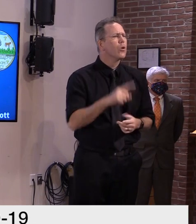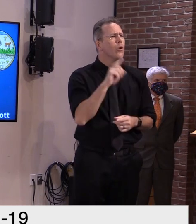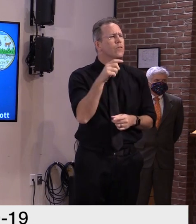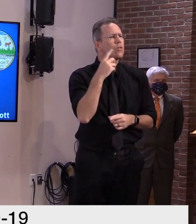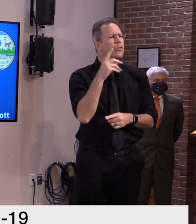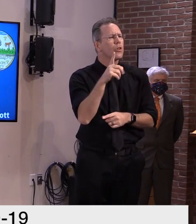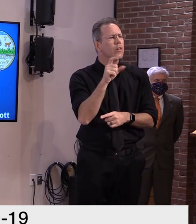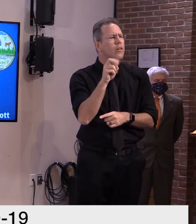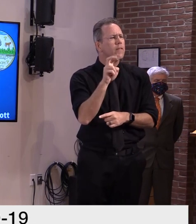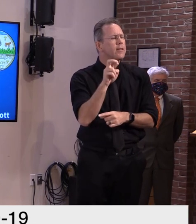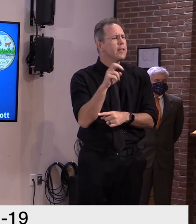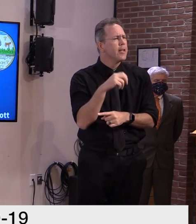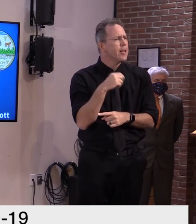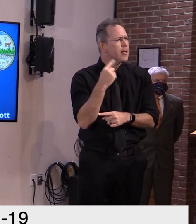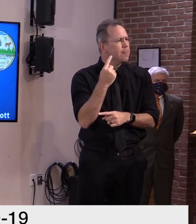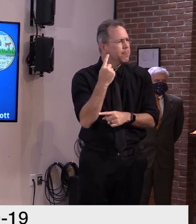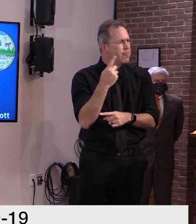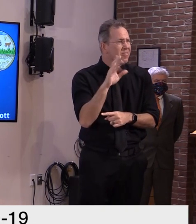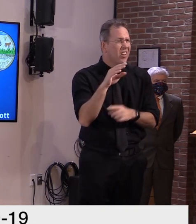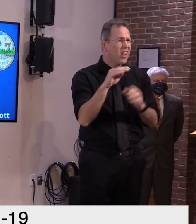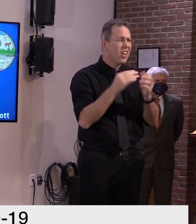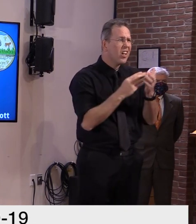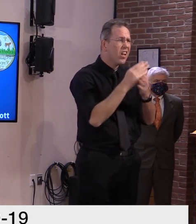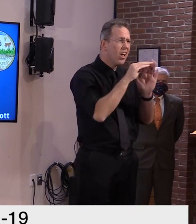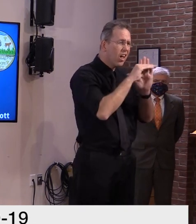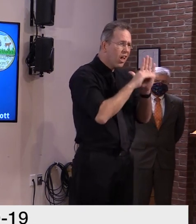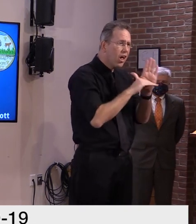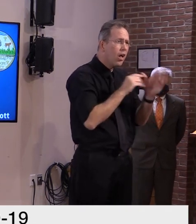you guys have said this is